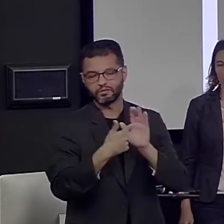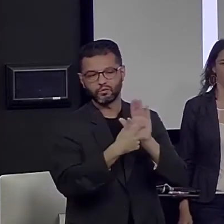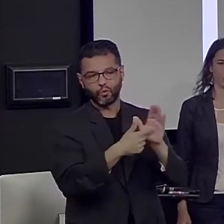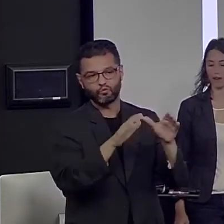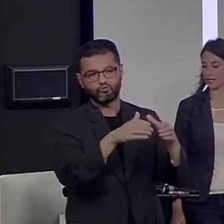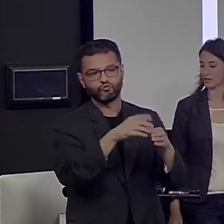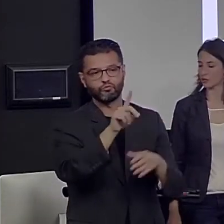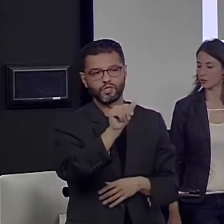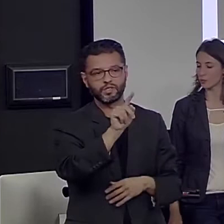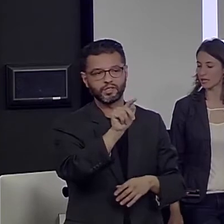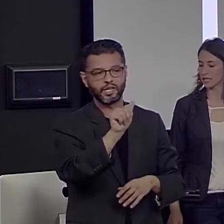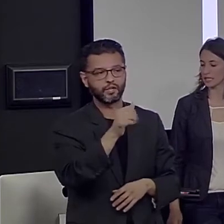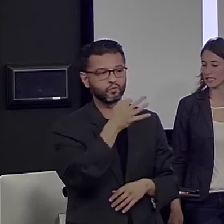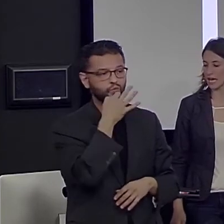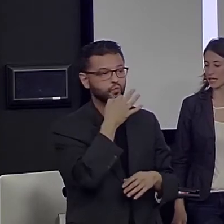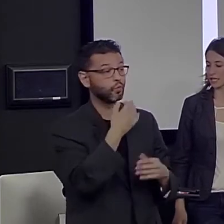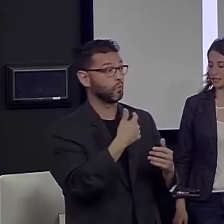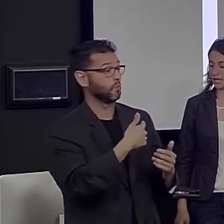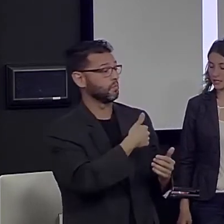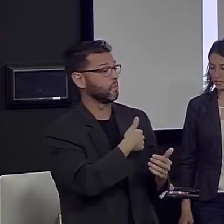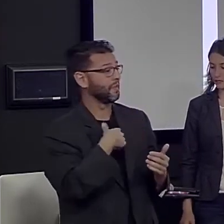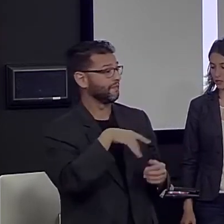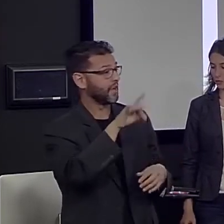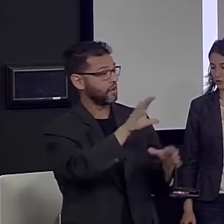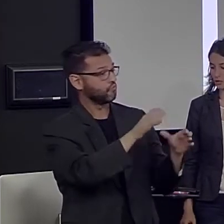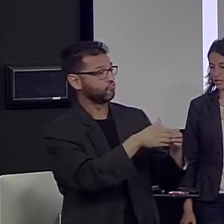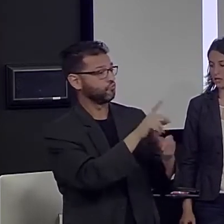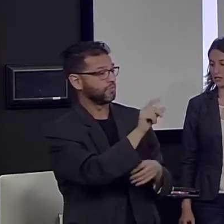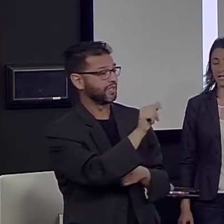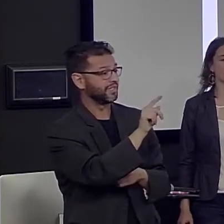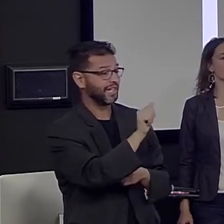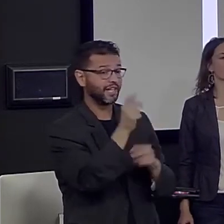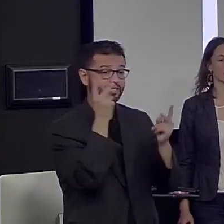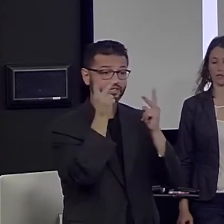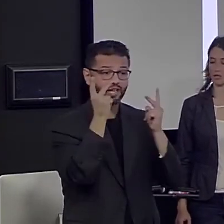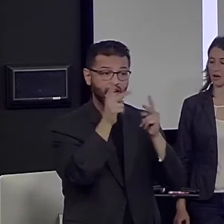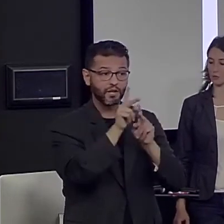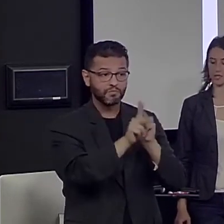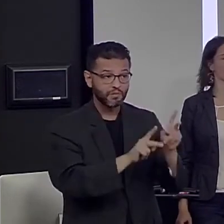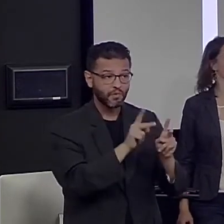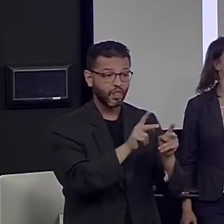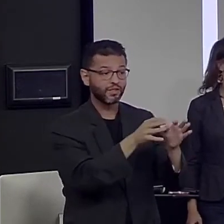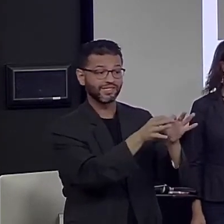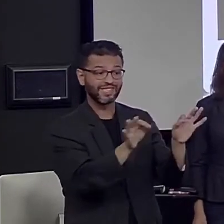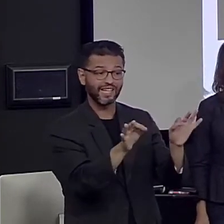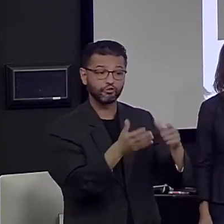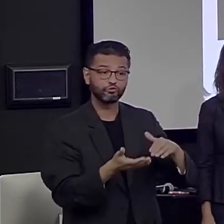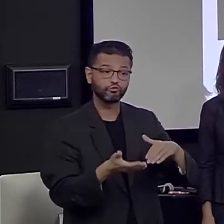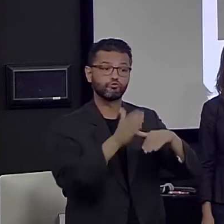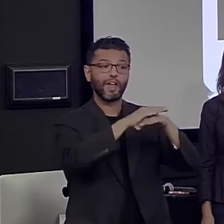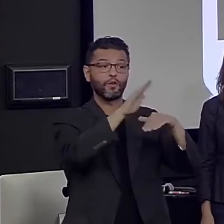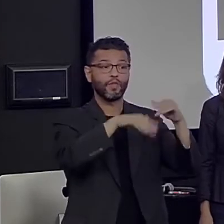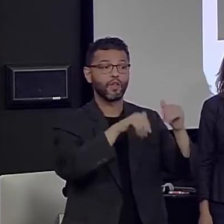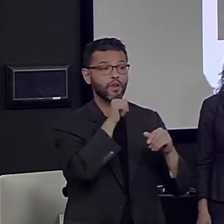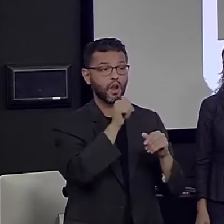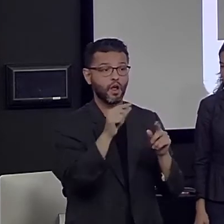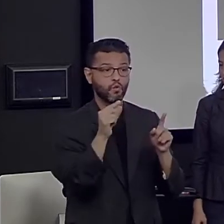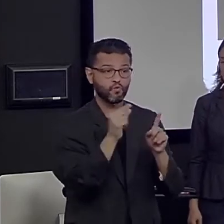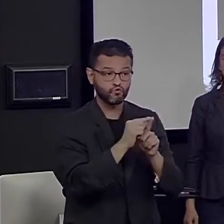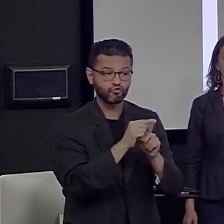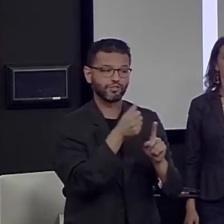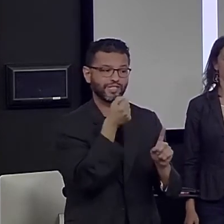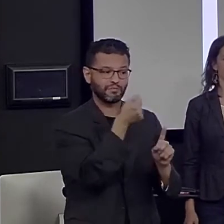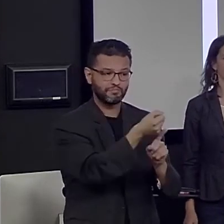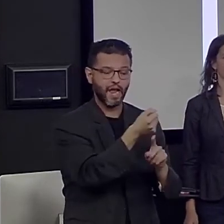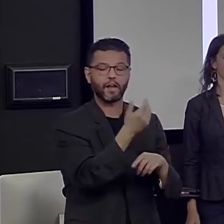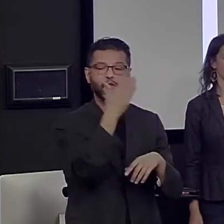and this is what we find in the group, is that in sighted individuals, sentences greater than non-words gets you, again, the frontotemporal language regions,